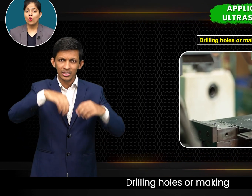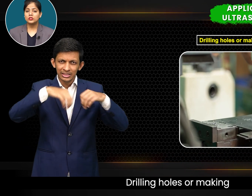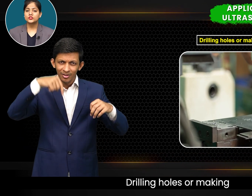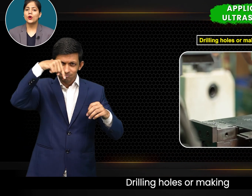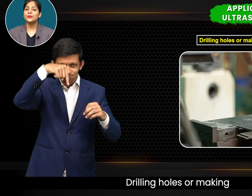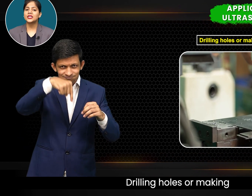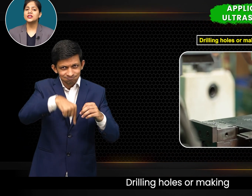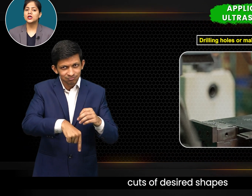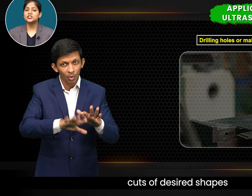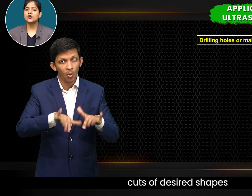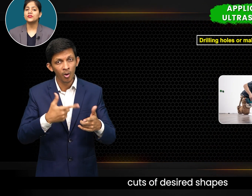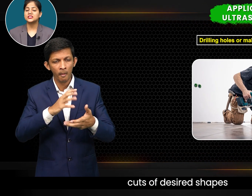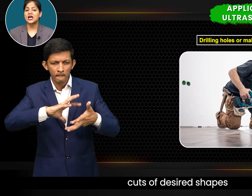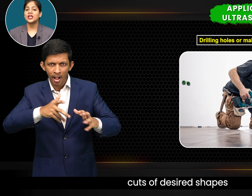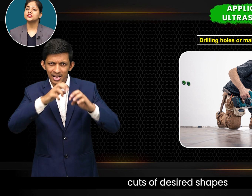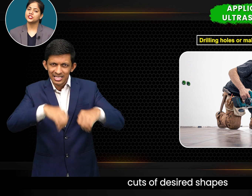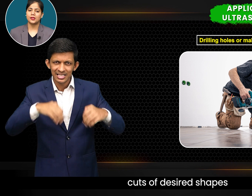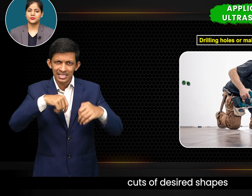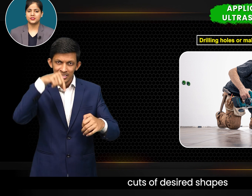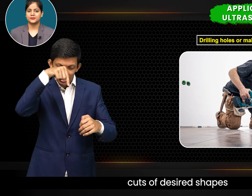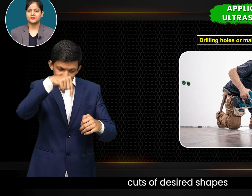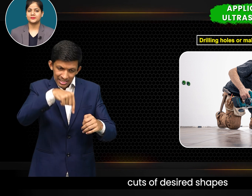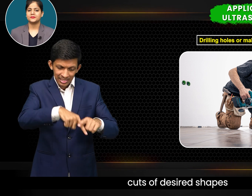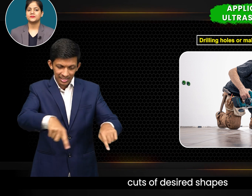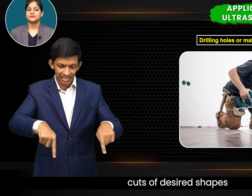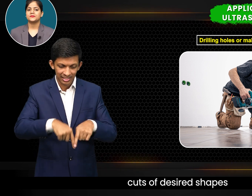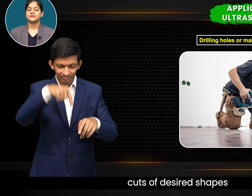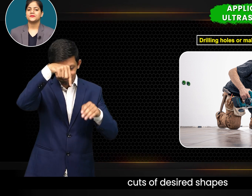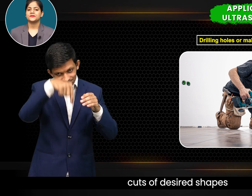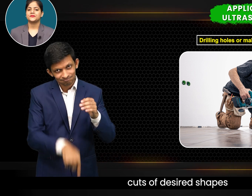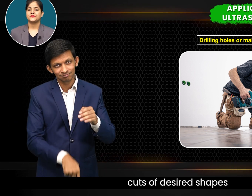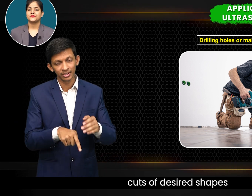Drilling holes or making cuts of desired shapes.